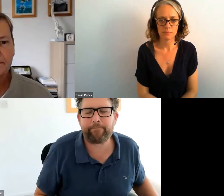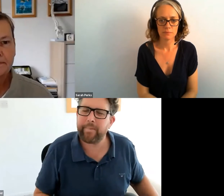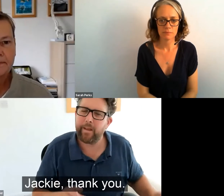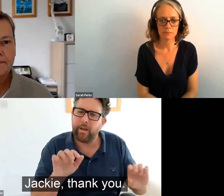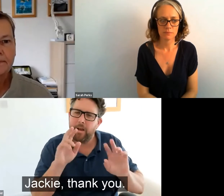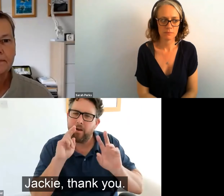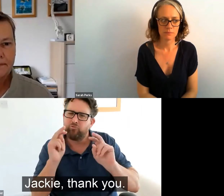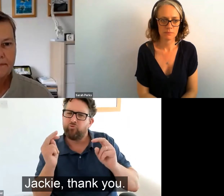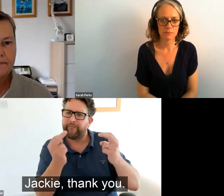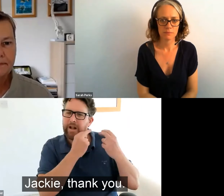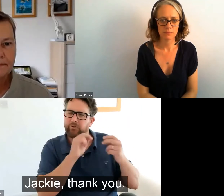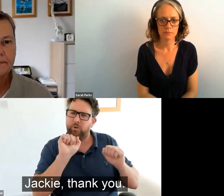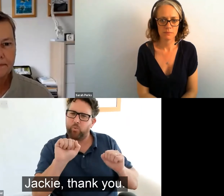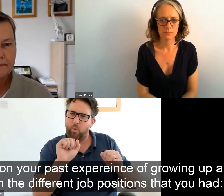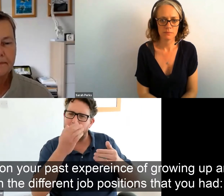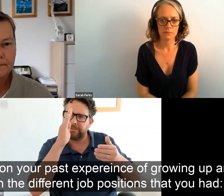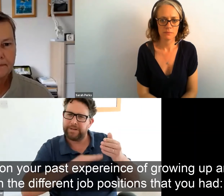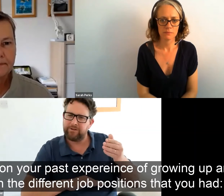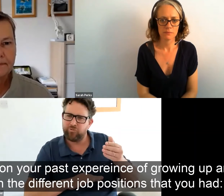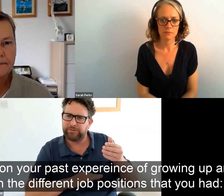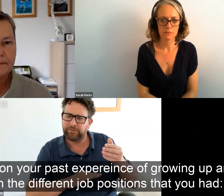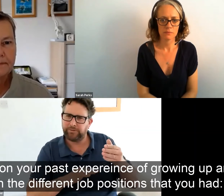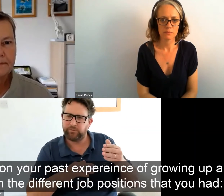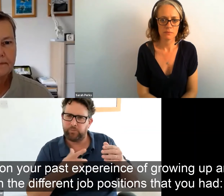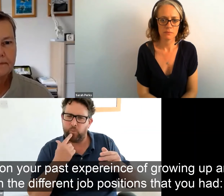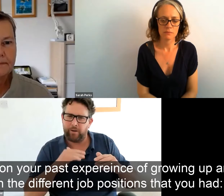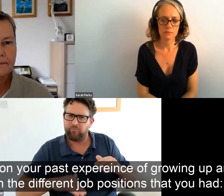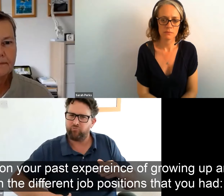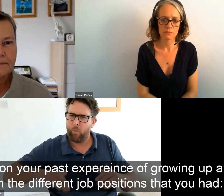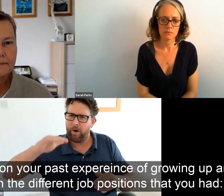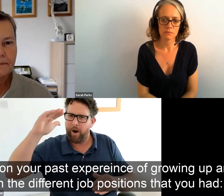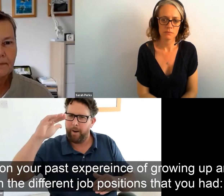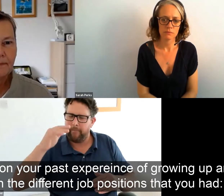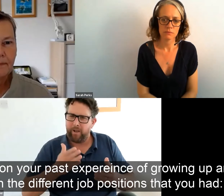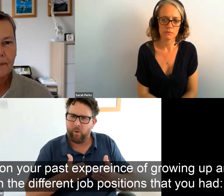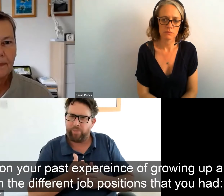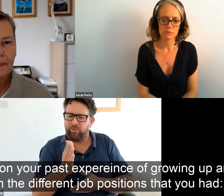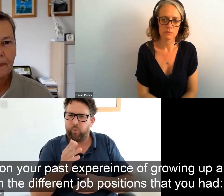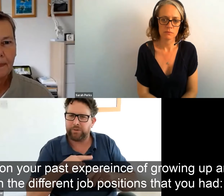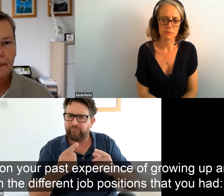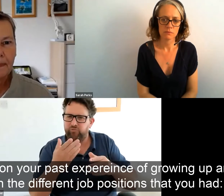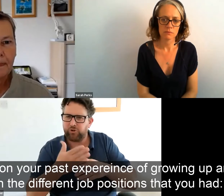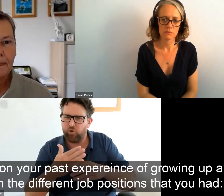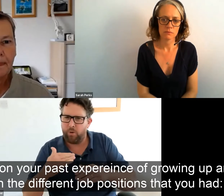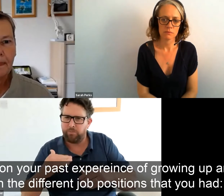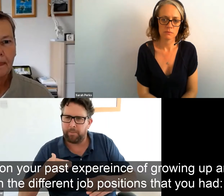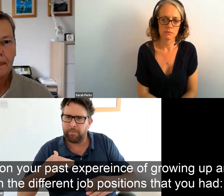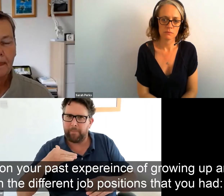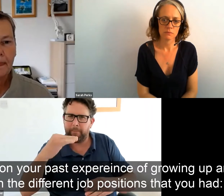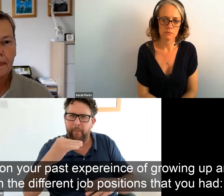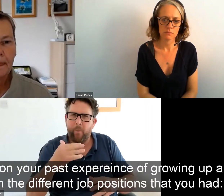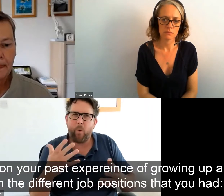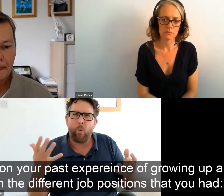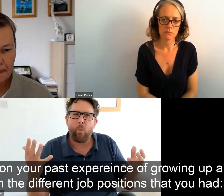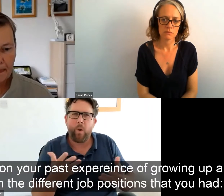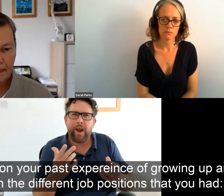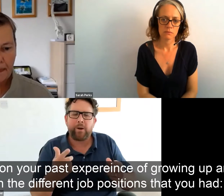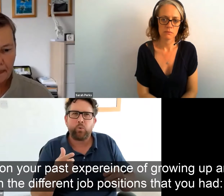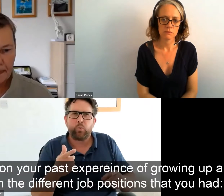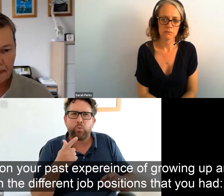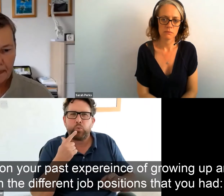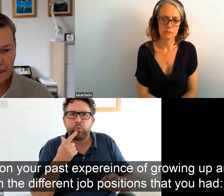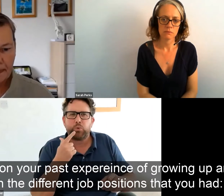Jackie, thank you. Now, reflecting on your past experiences of growing up and going